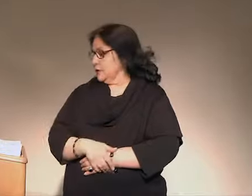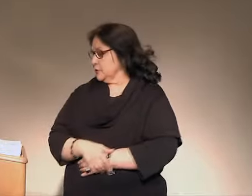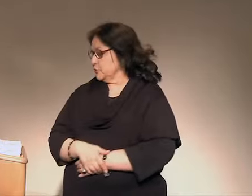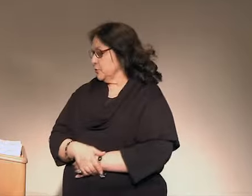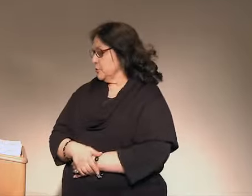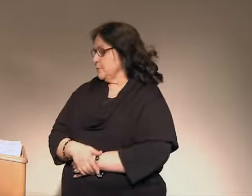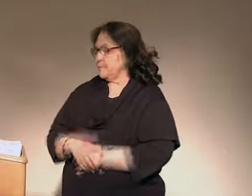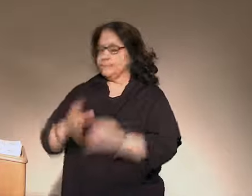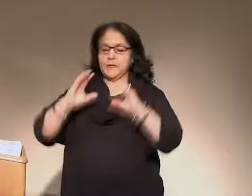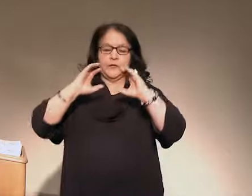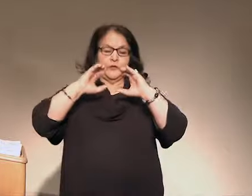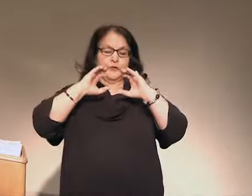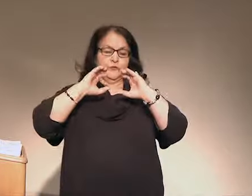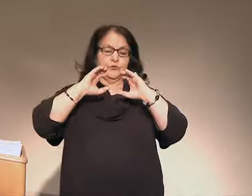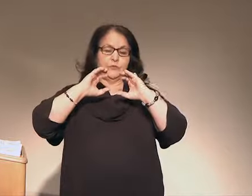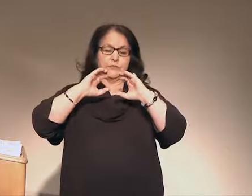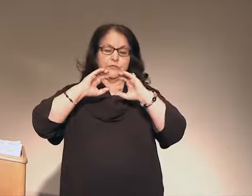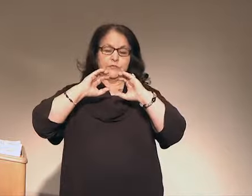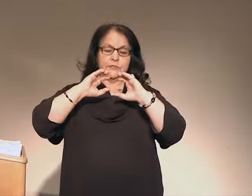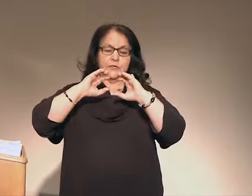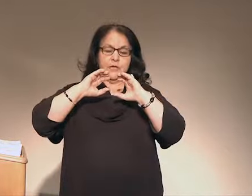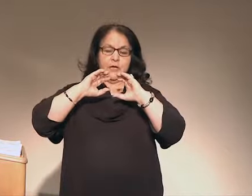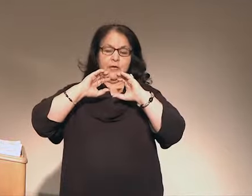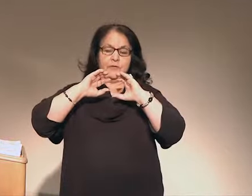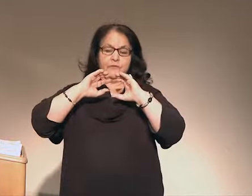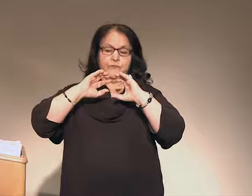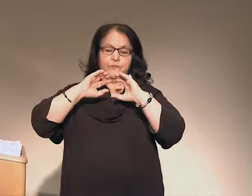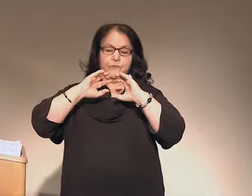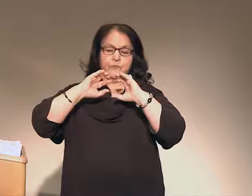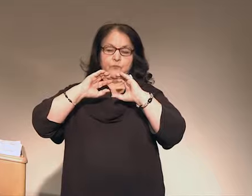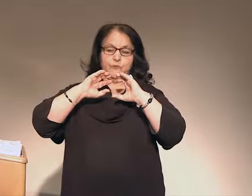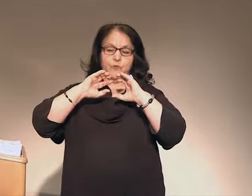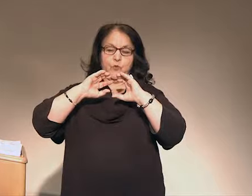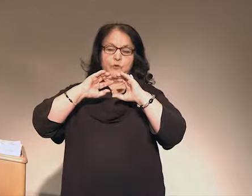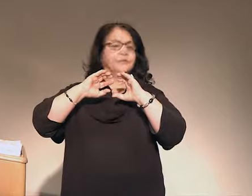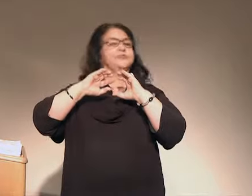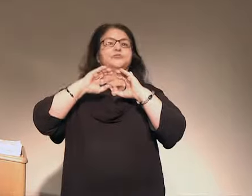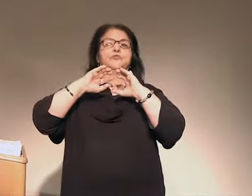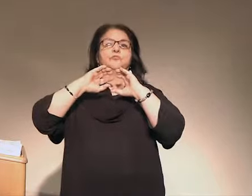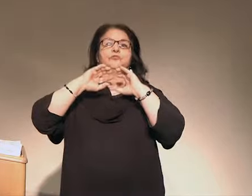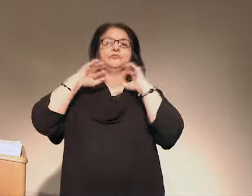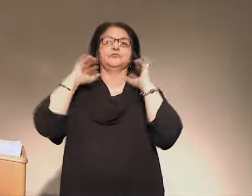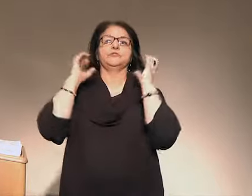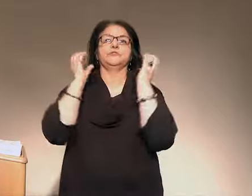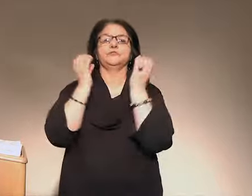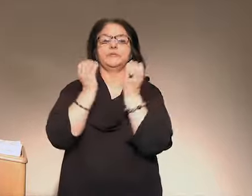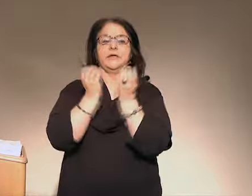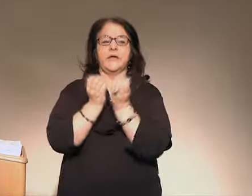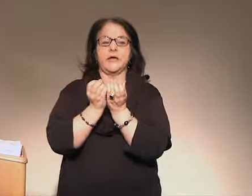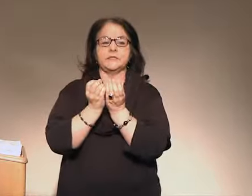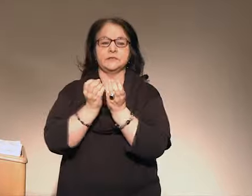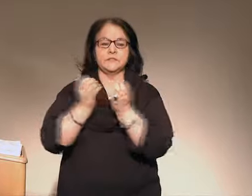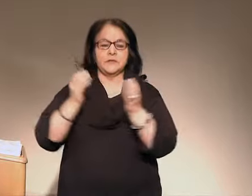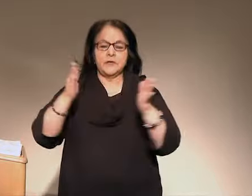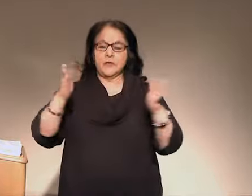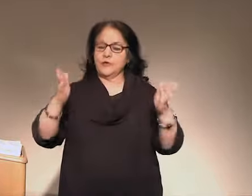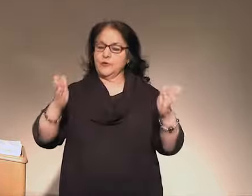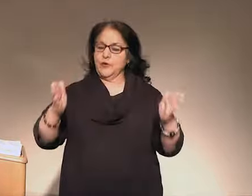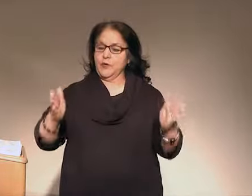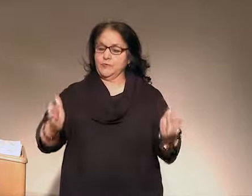Next word, you have your two C's and they move forward in a circular motion, so this would be class. And then you have your